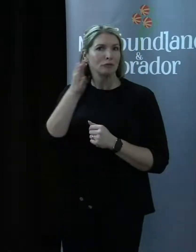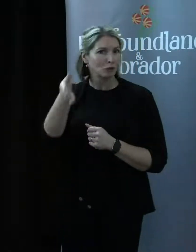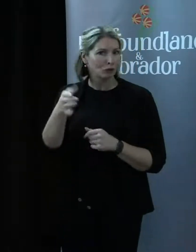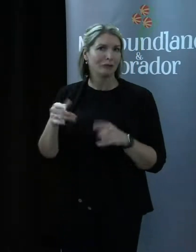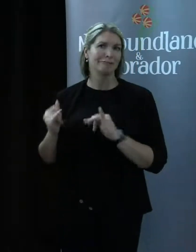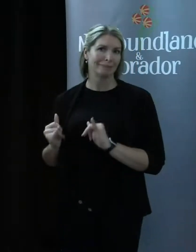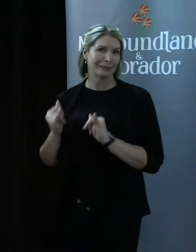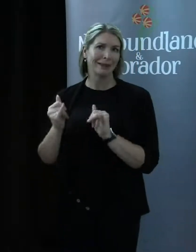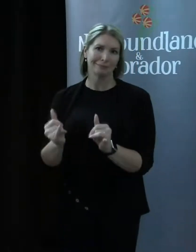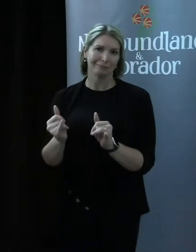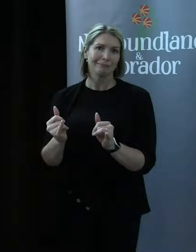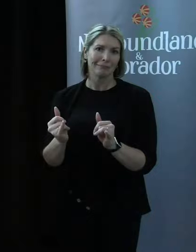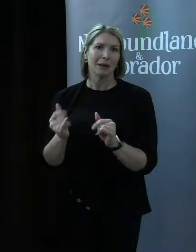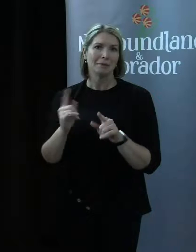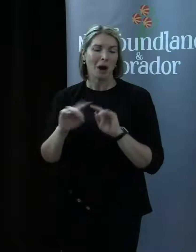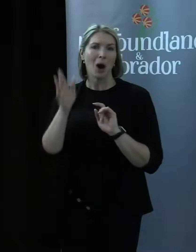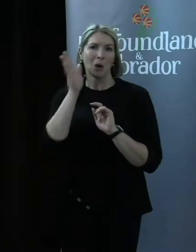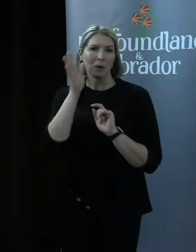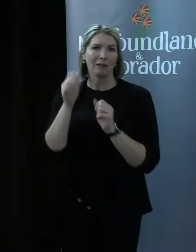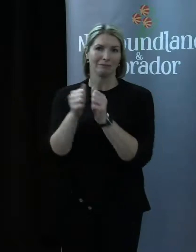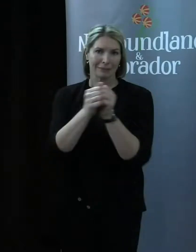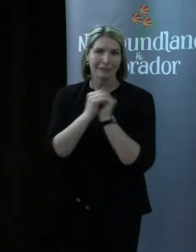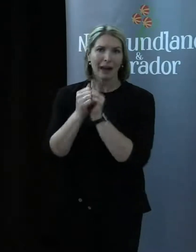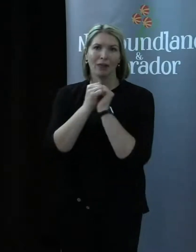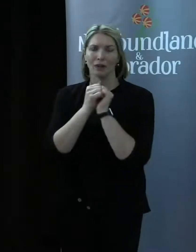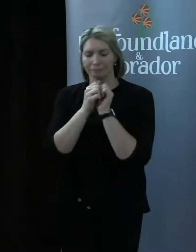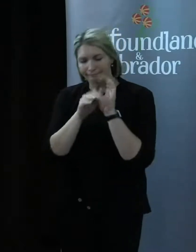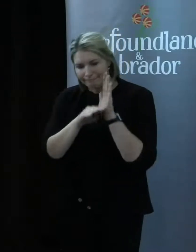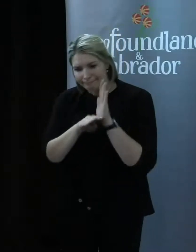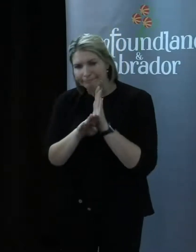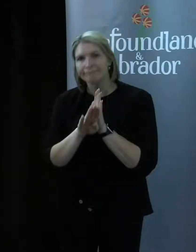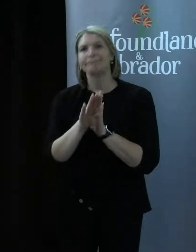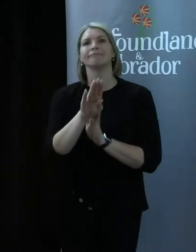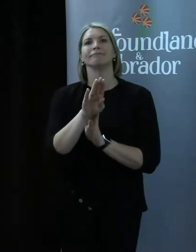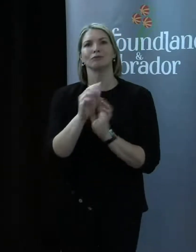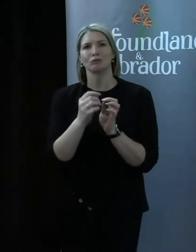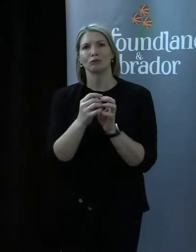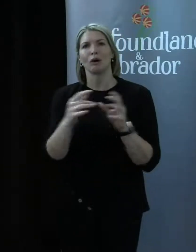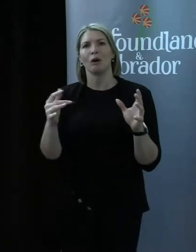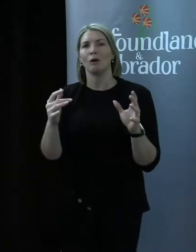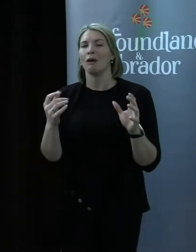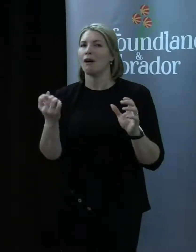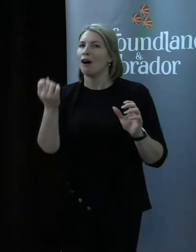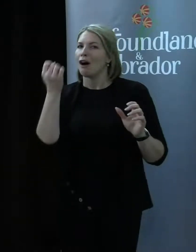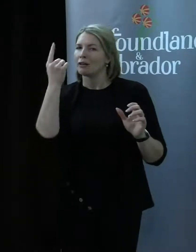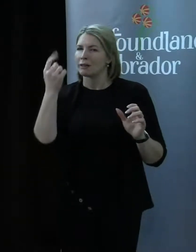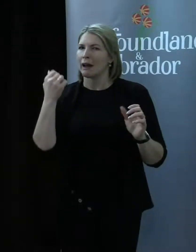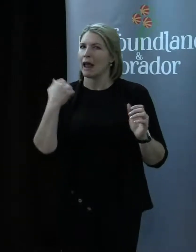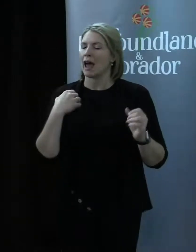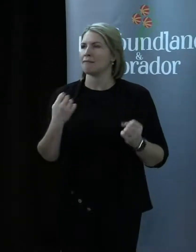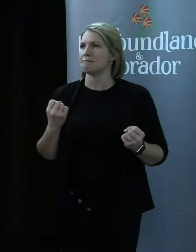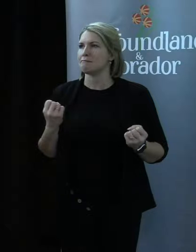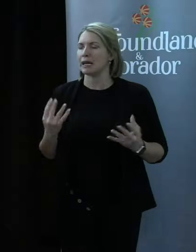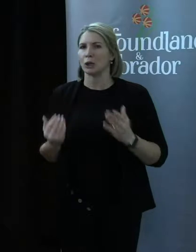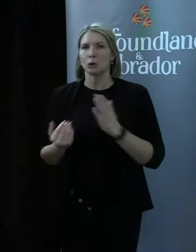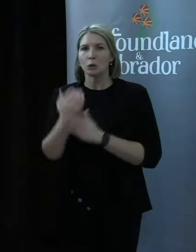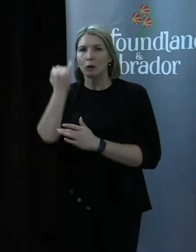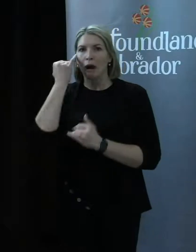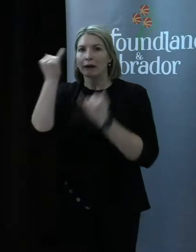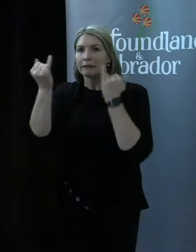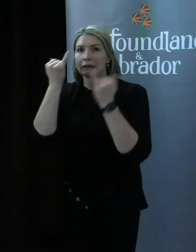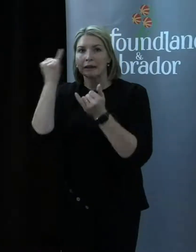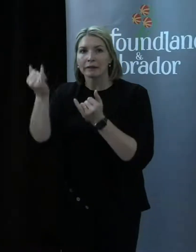future. But united under the framework of this new vision, there lies so much optimism as we